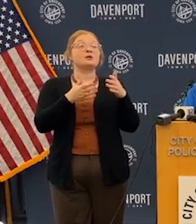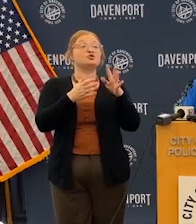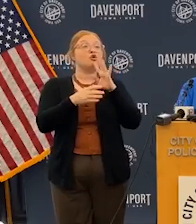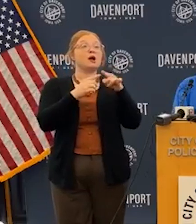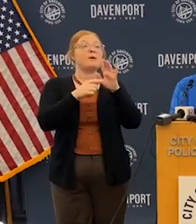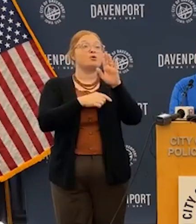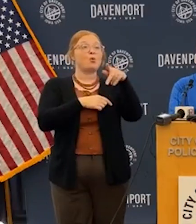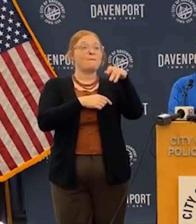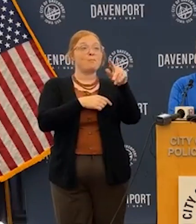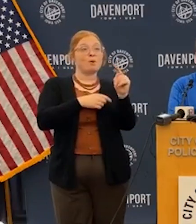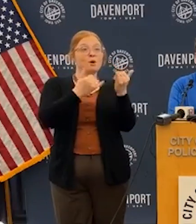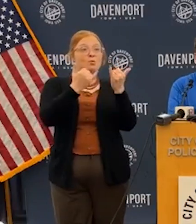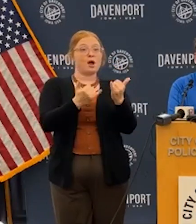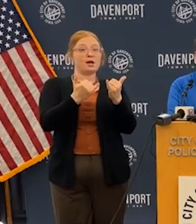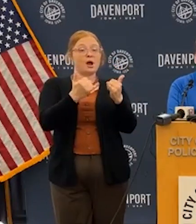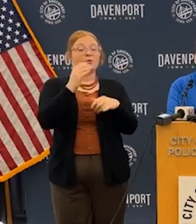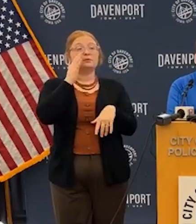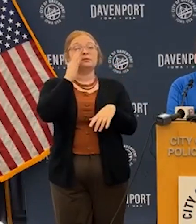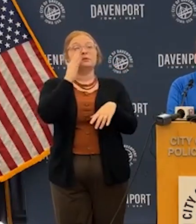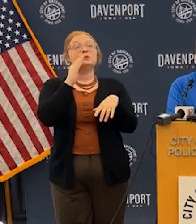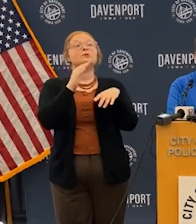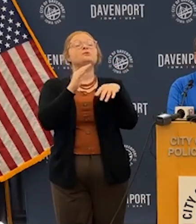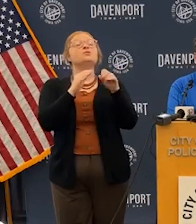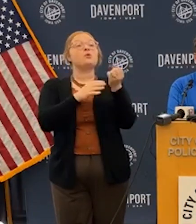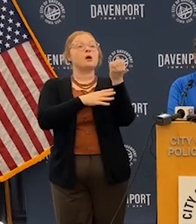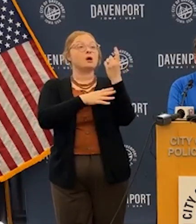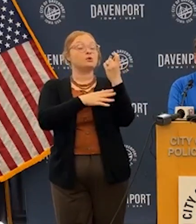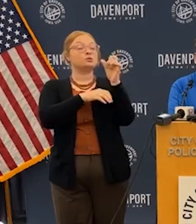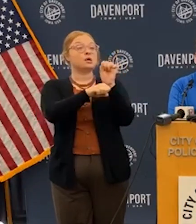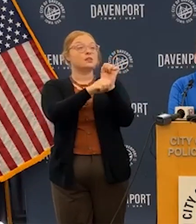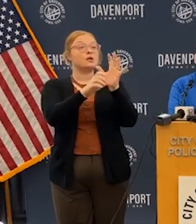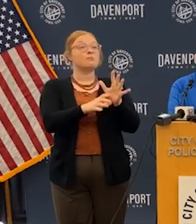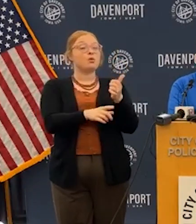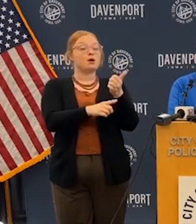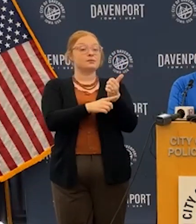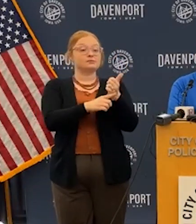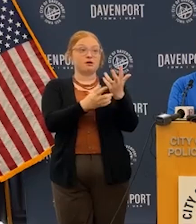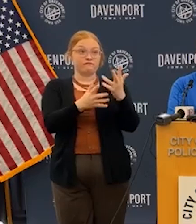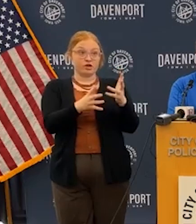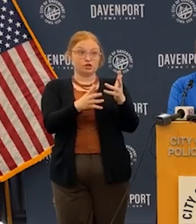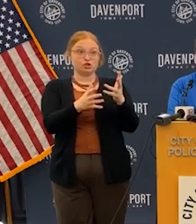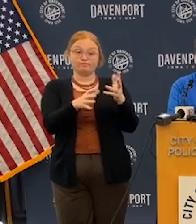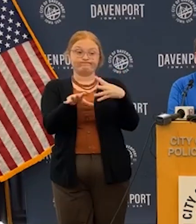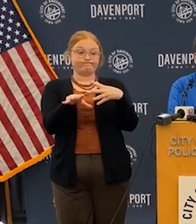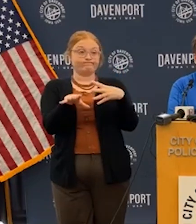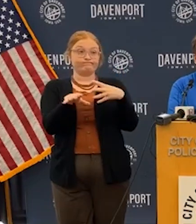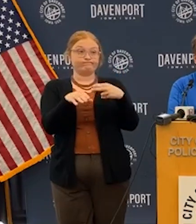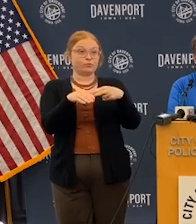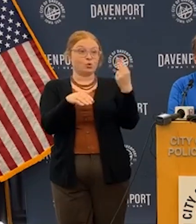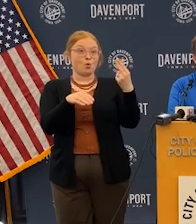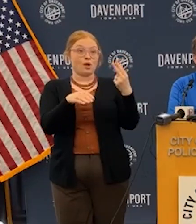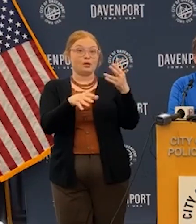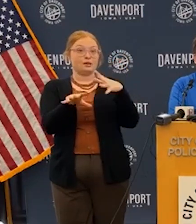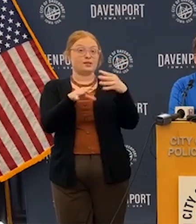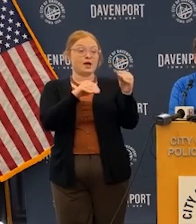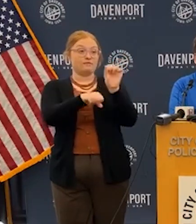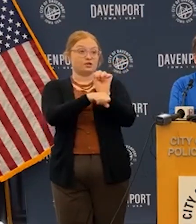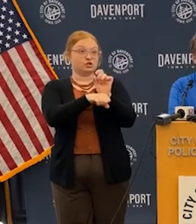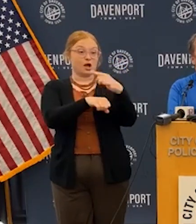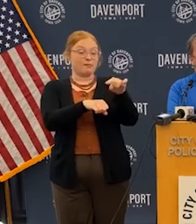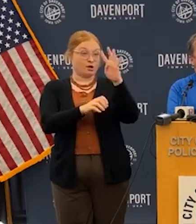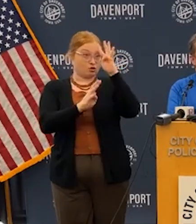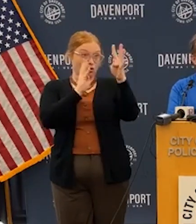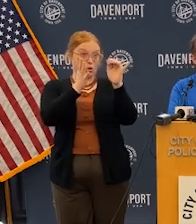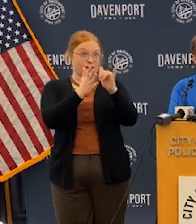But when the employee who has resigned created that inspection tax, they inherently